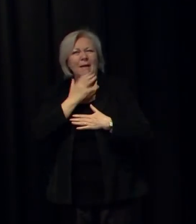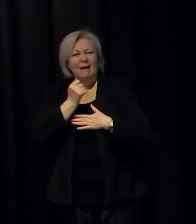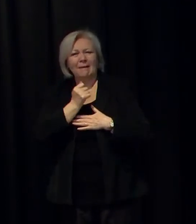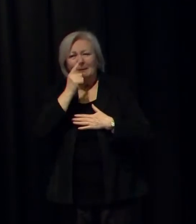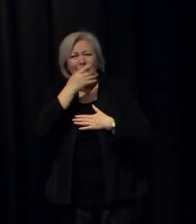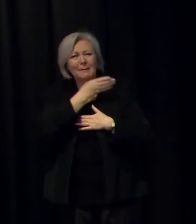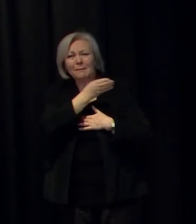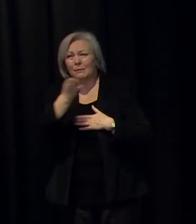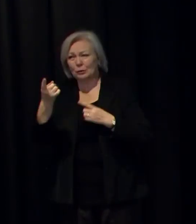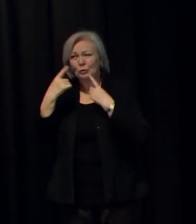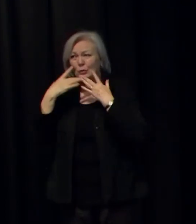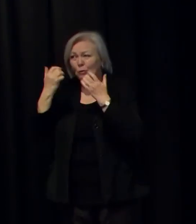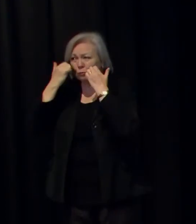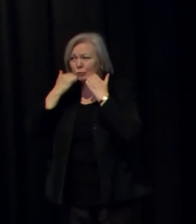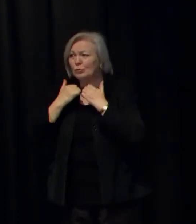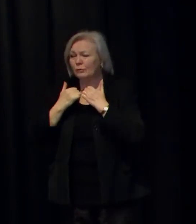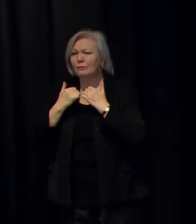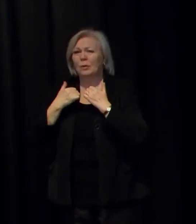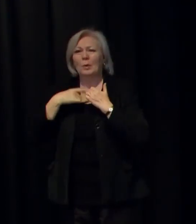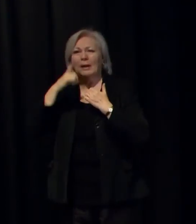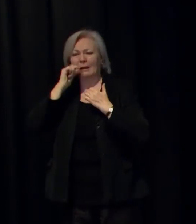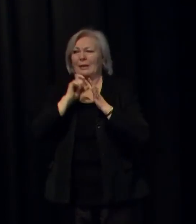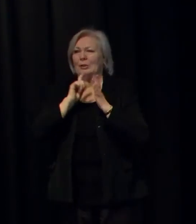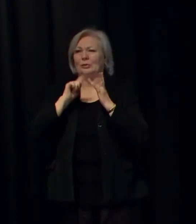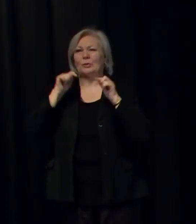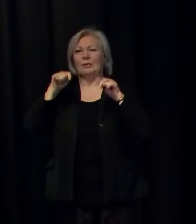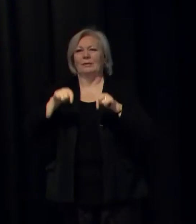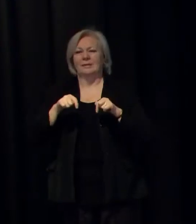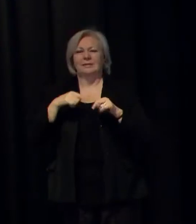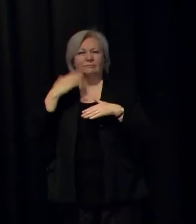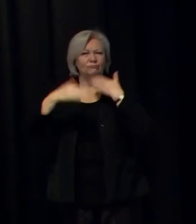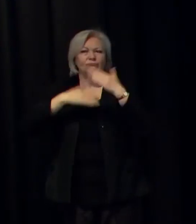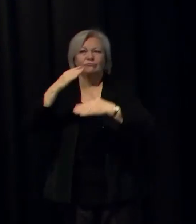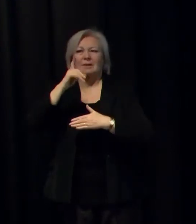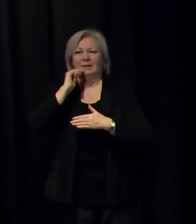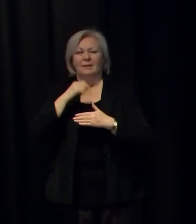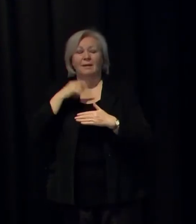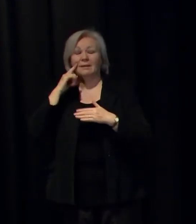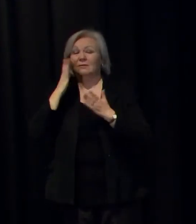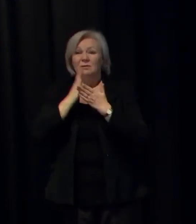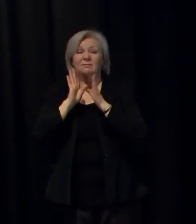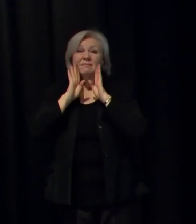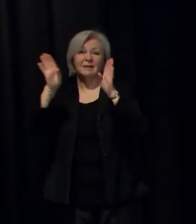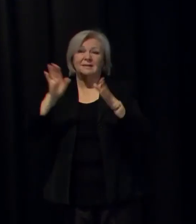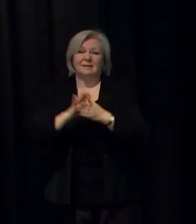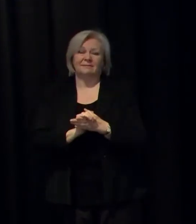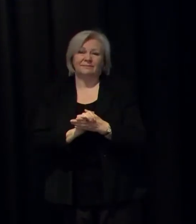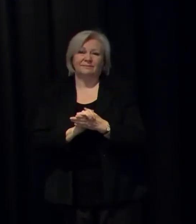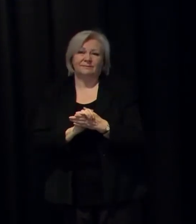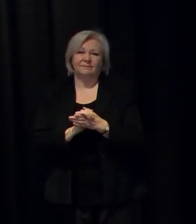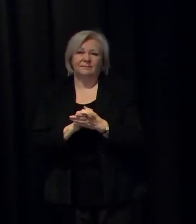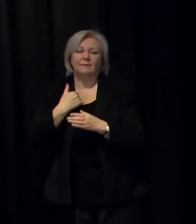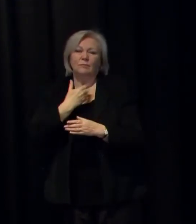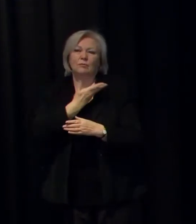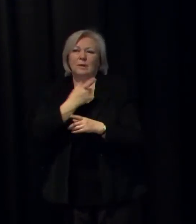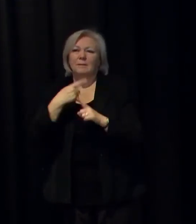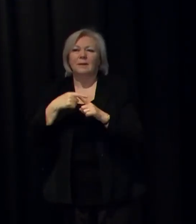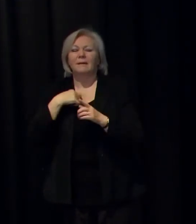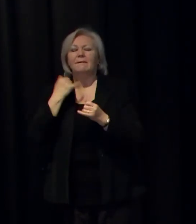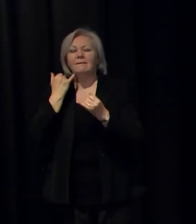have shown to get this job done is quite amazing. Not only am I proud, but I'm deeply